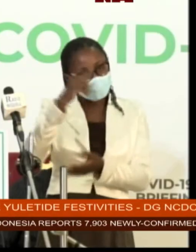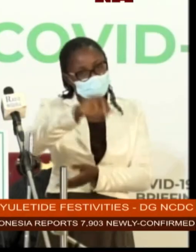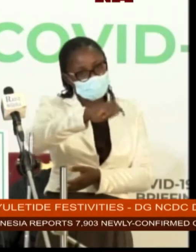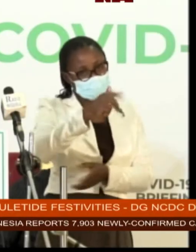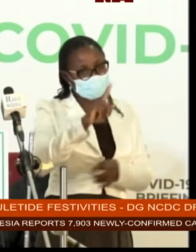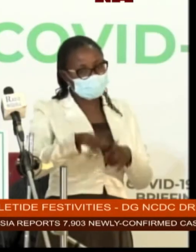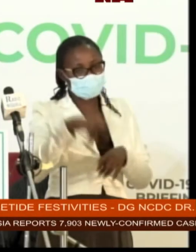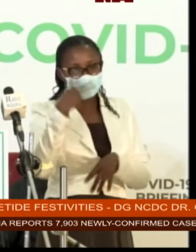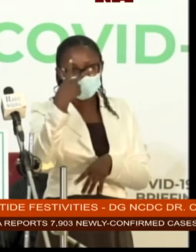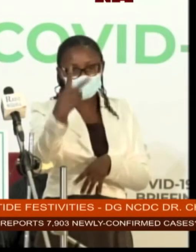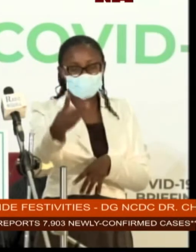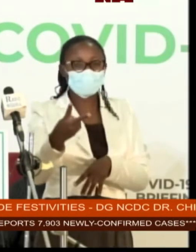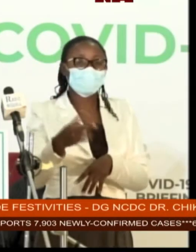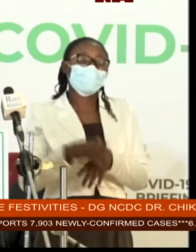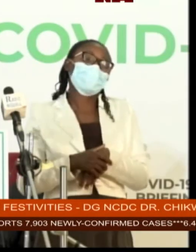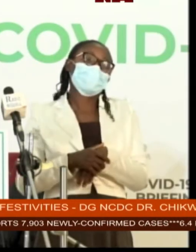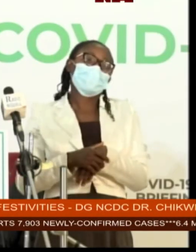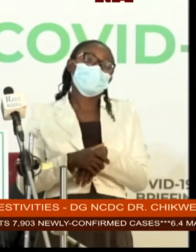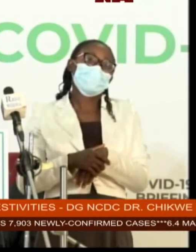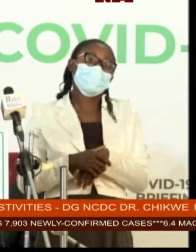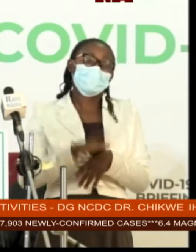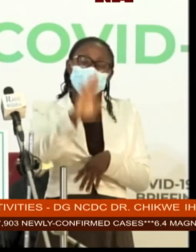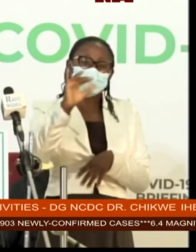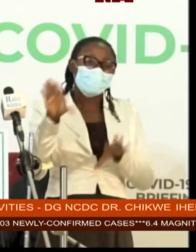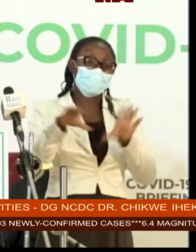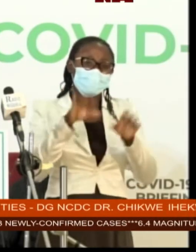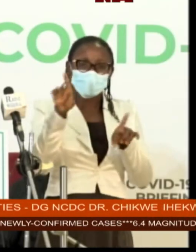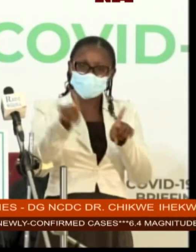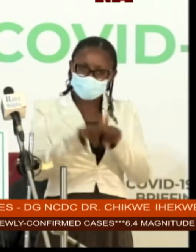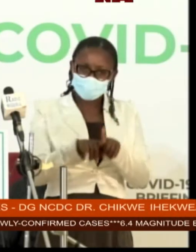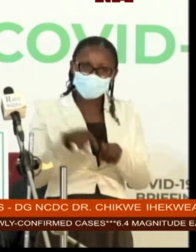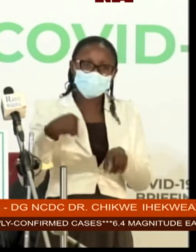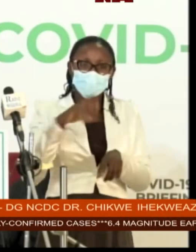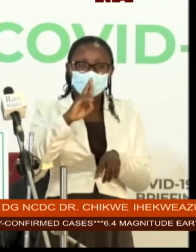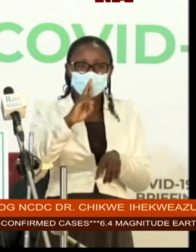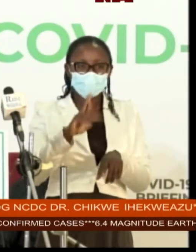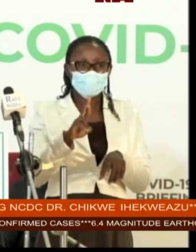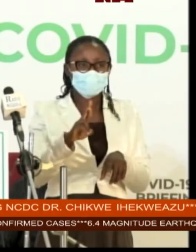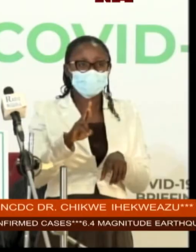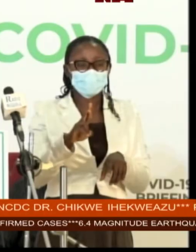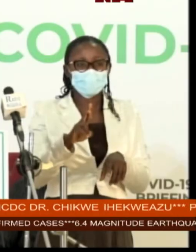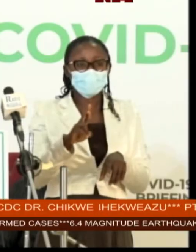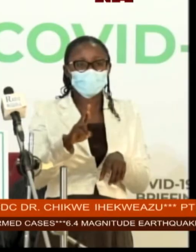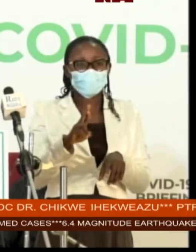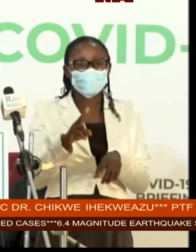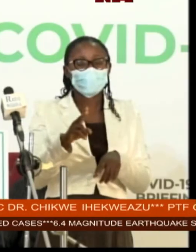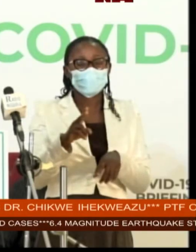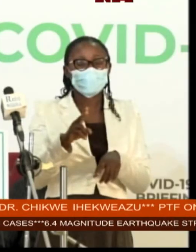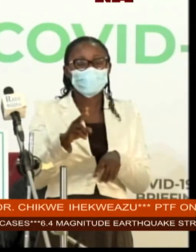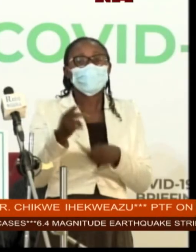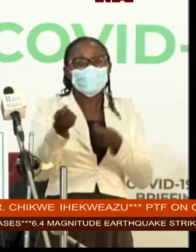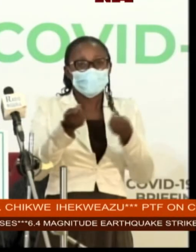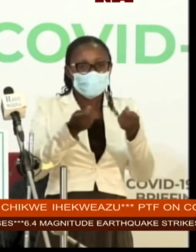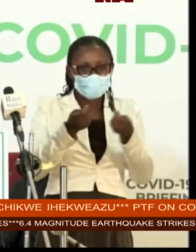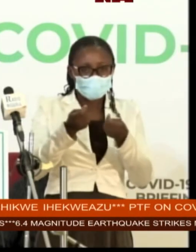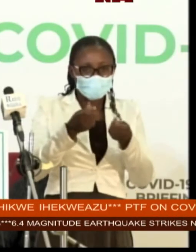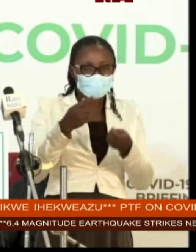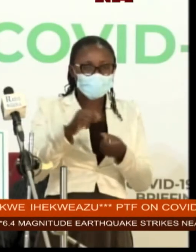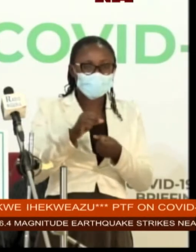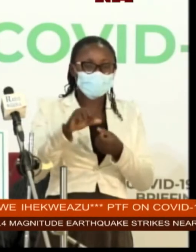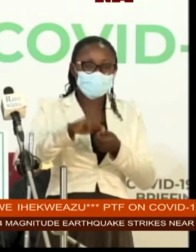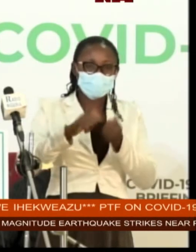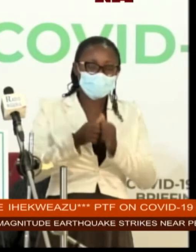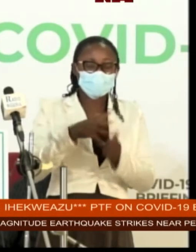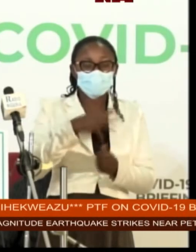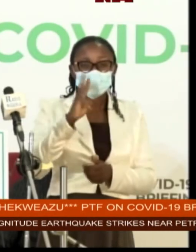received without any checking. By doing so, we are contributing to the crisis. And WHO